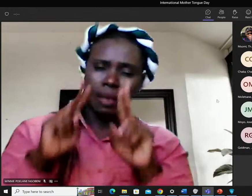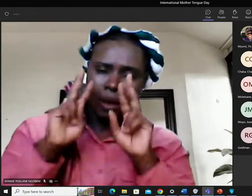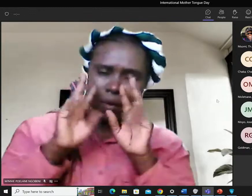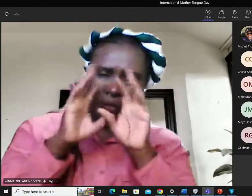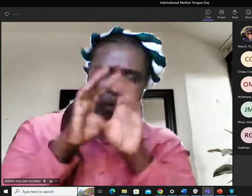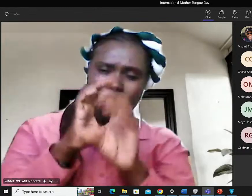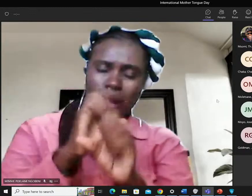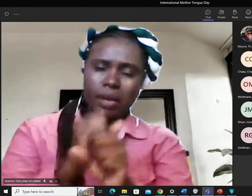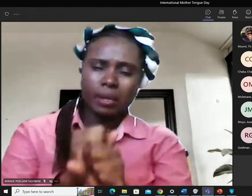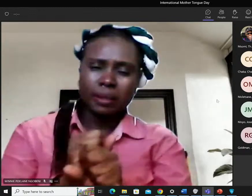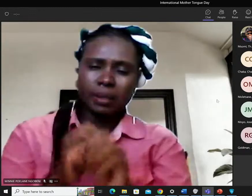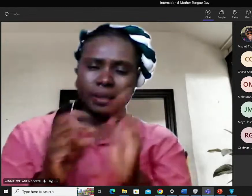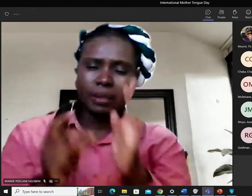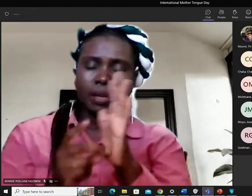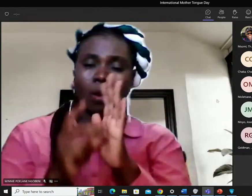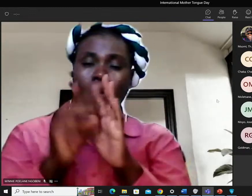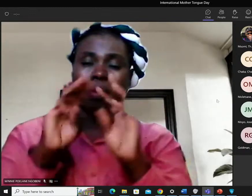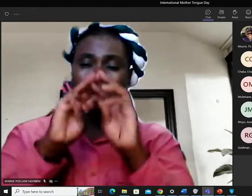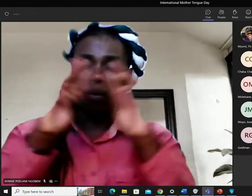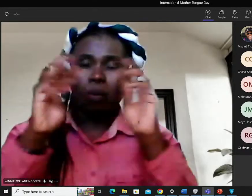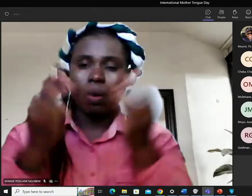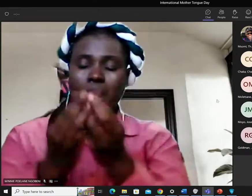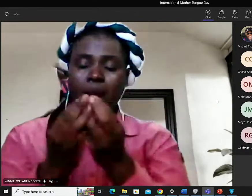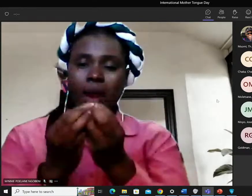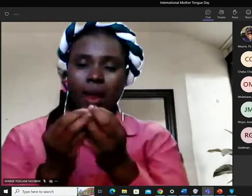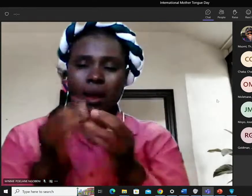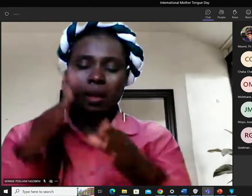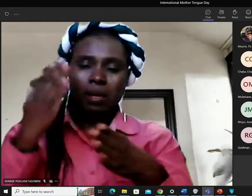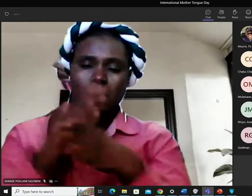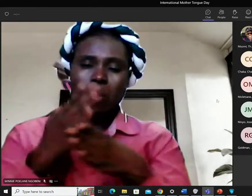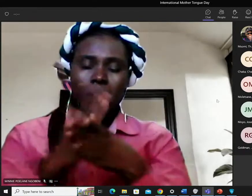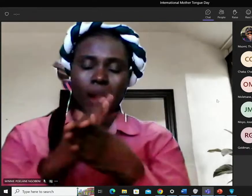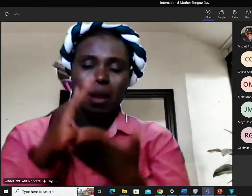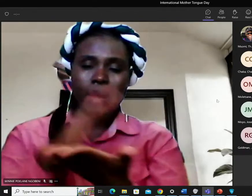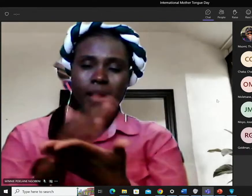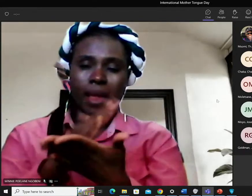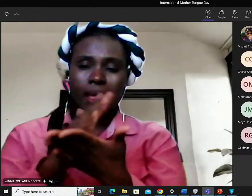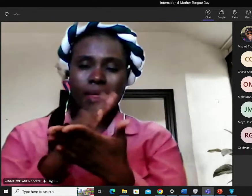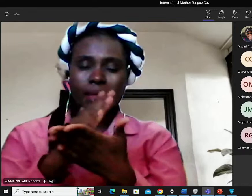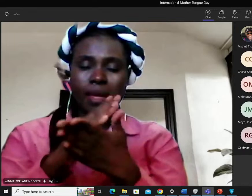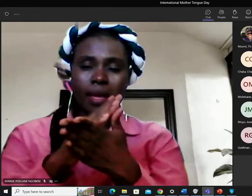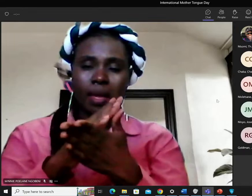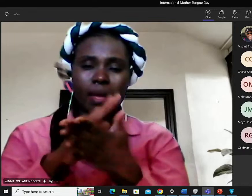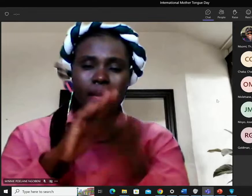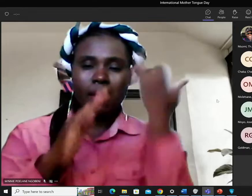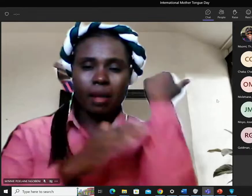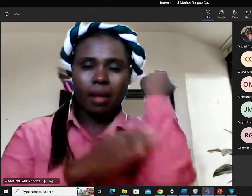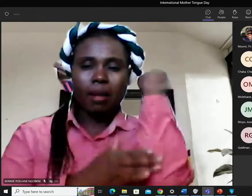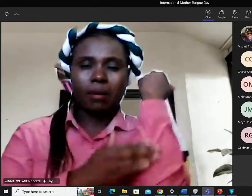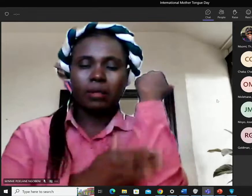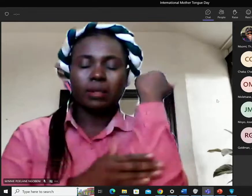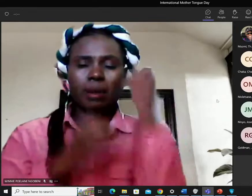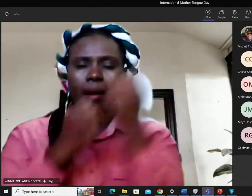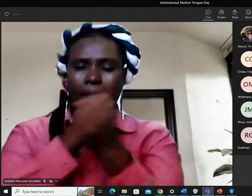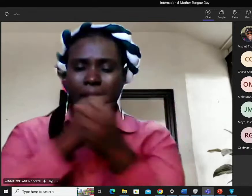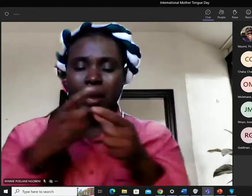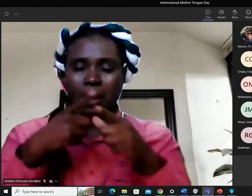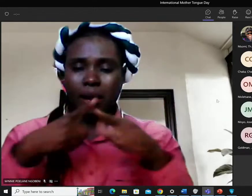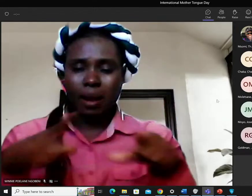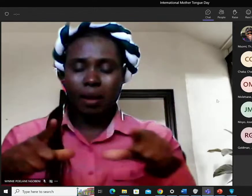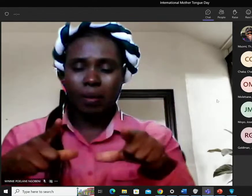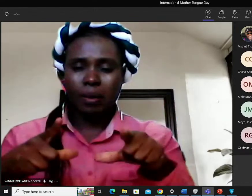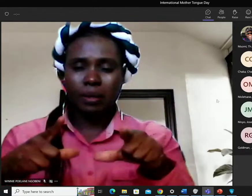world. This has worked well in other countries. For example, Bilingual Education Act